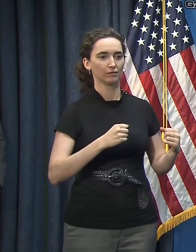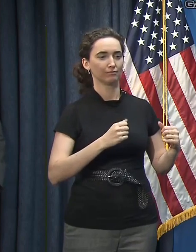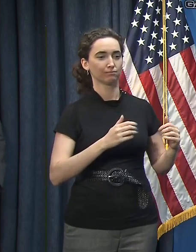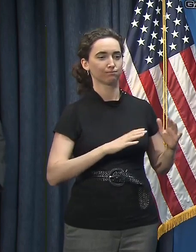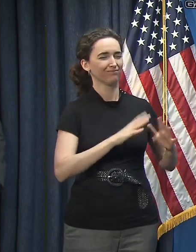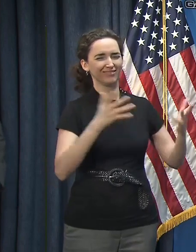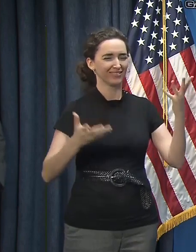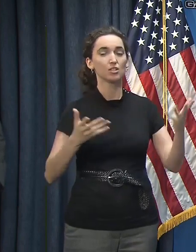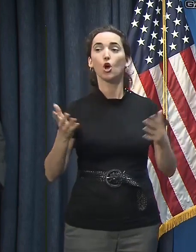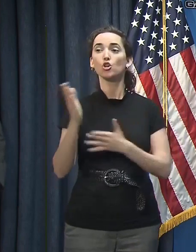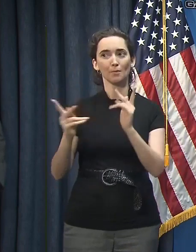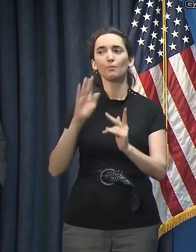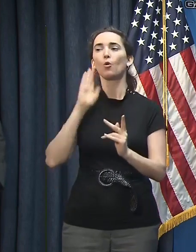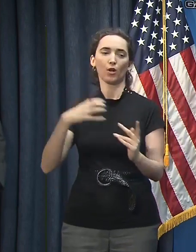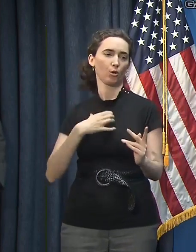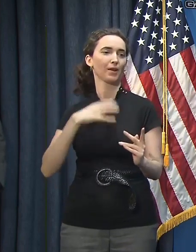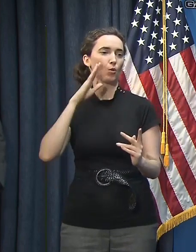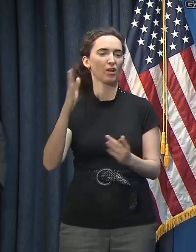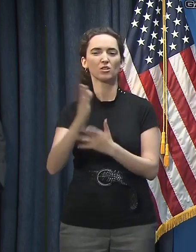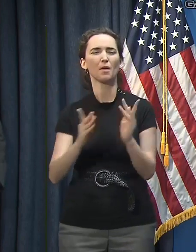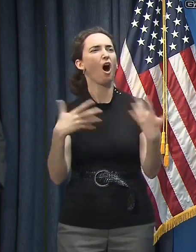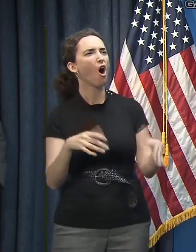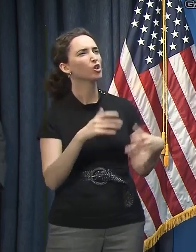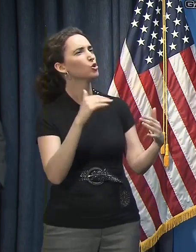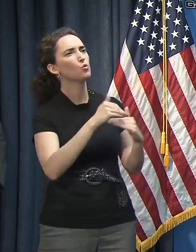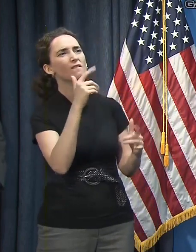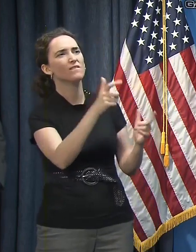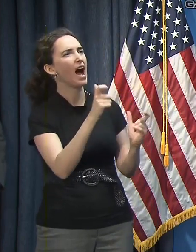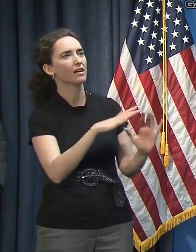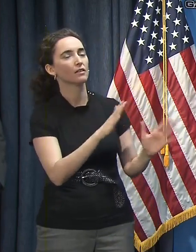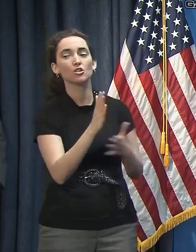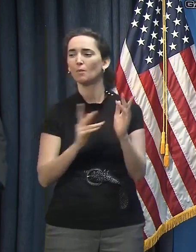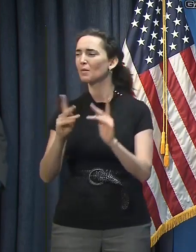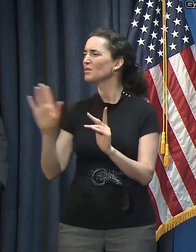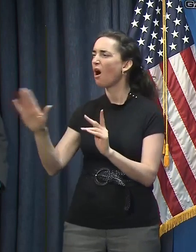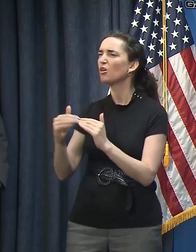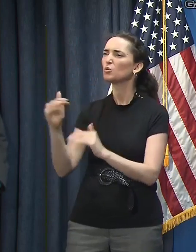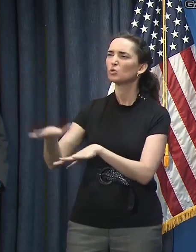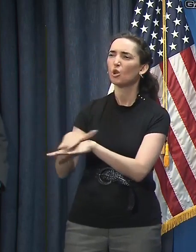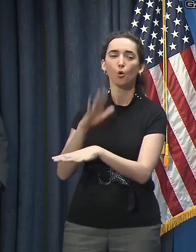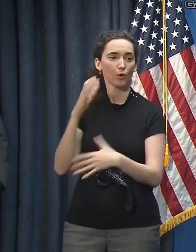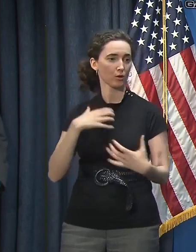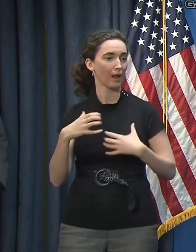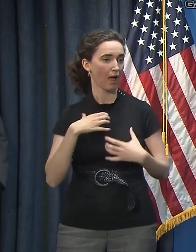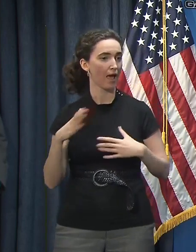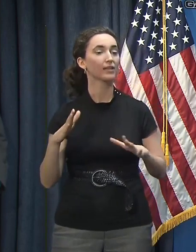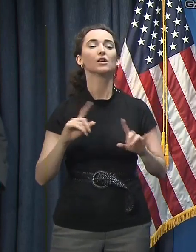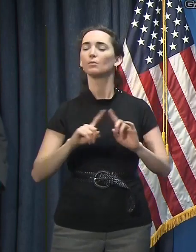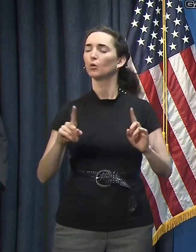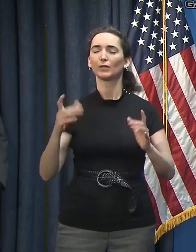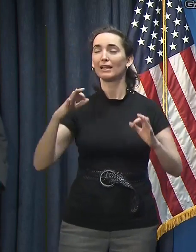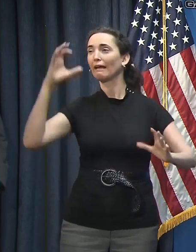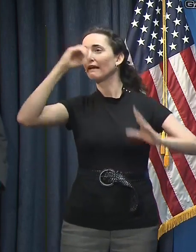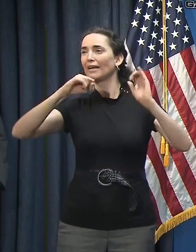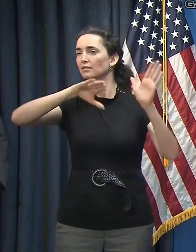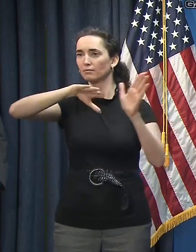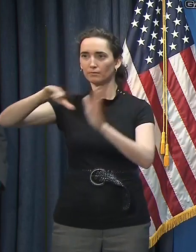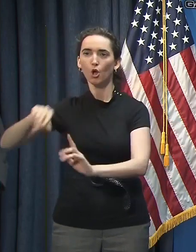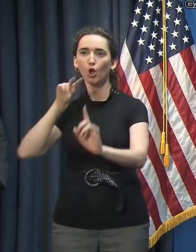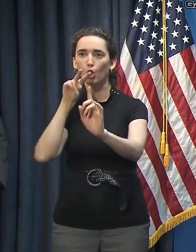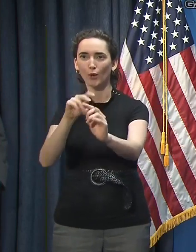slow. That's why we decided to take the guesswork out of it and apply the science, look at the data, and